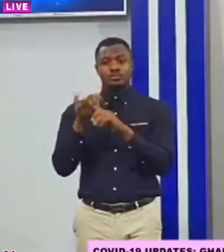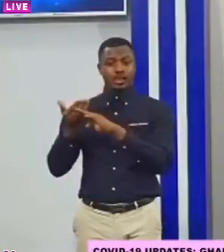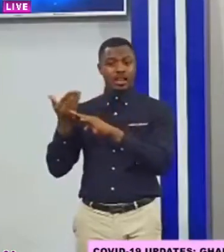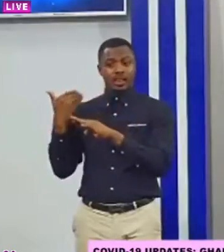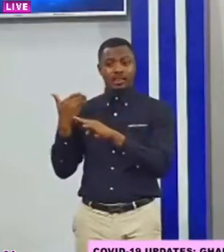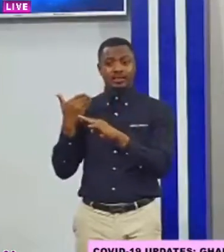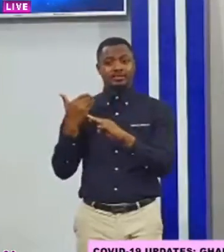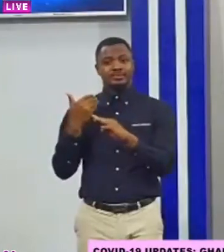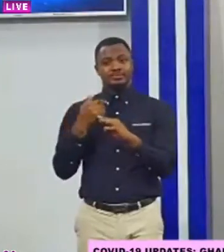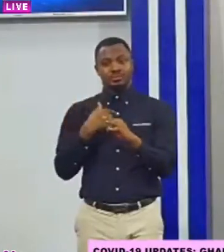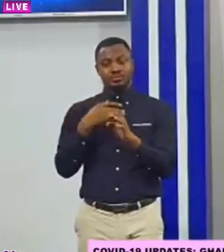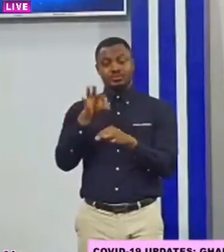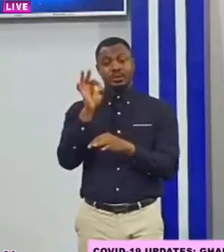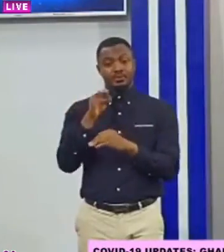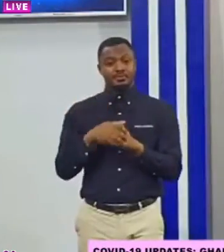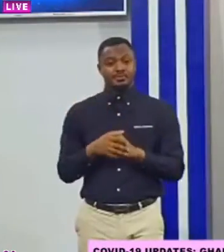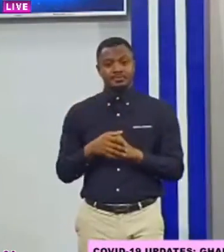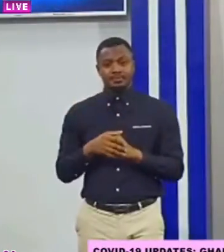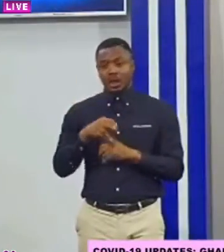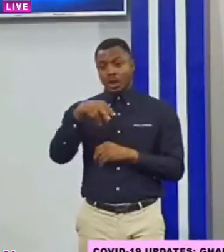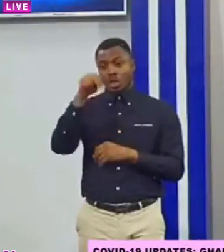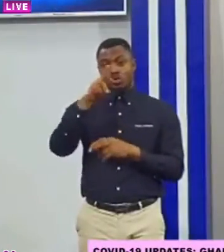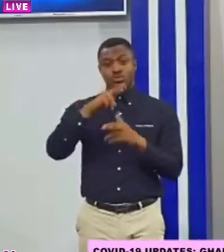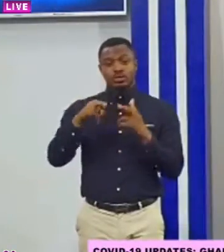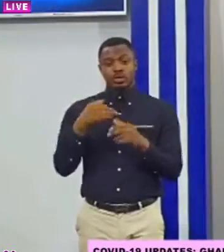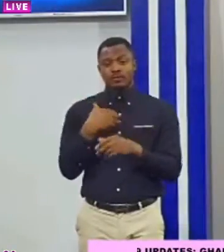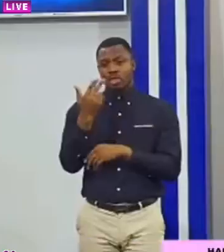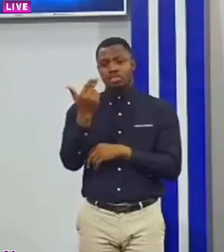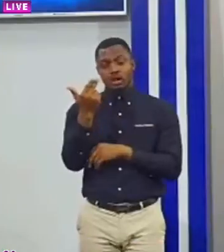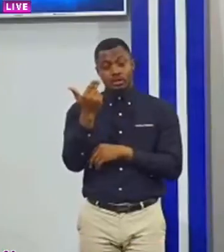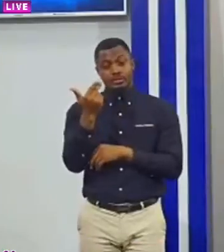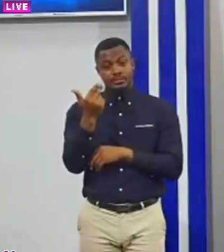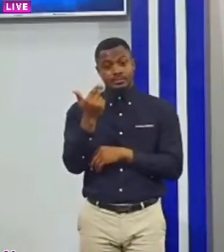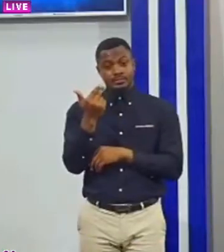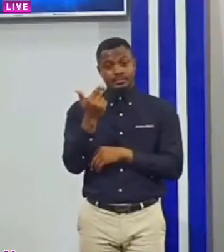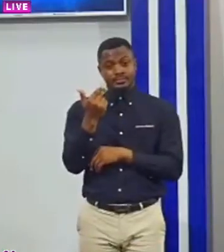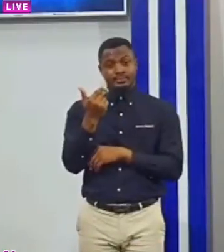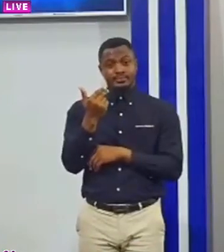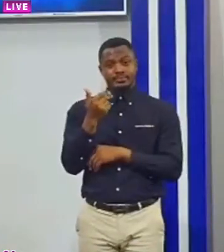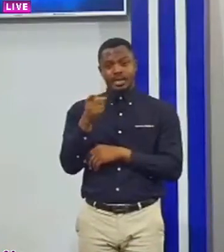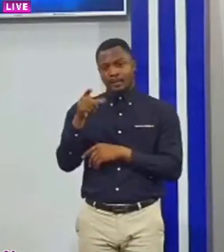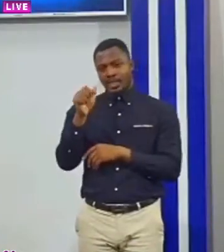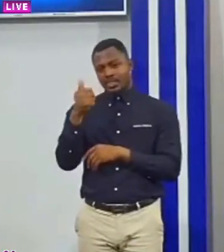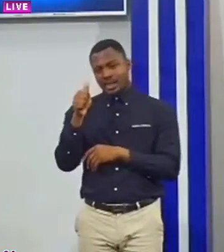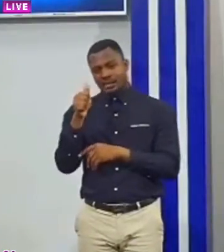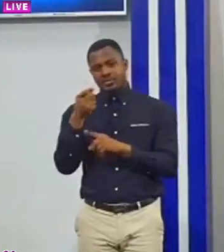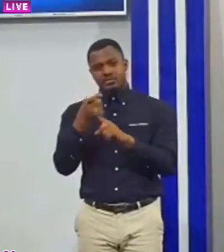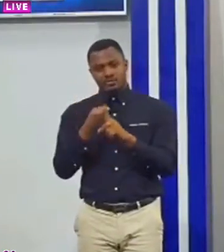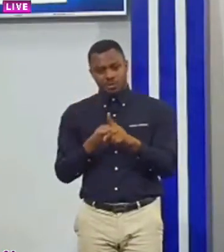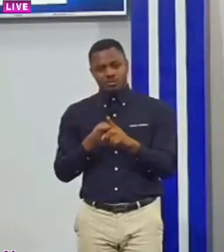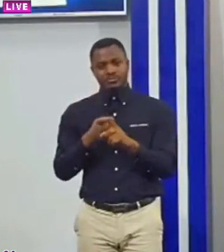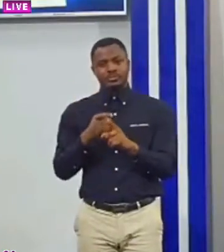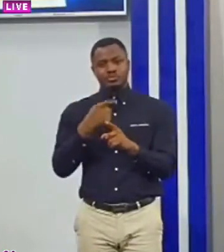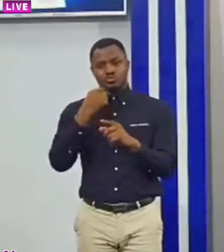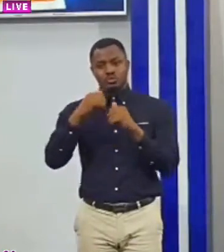cases that were described. Northern region has 13 cases. About 10 of them are all from the